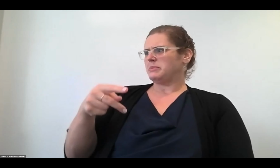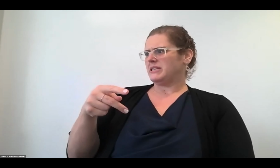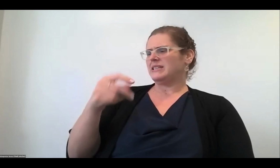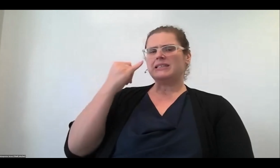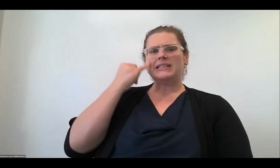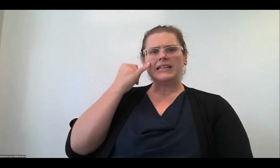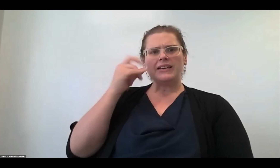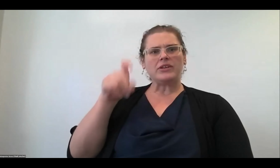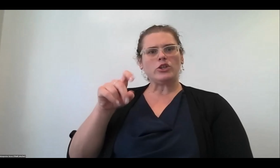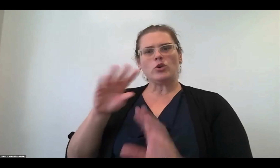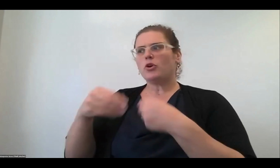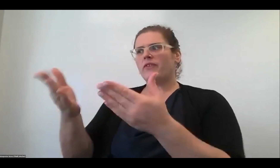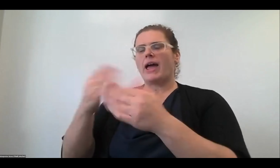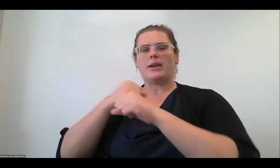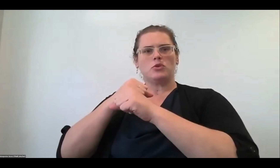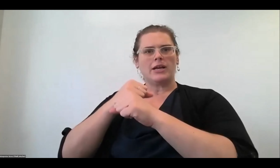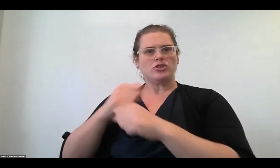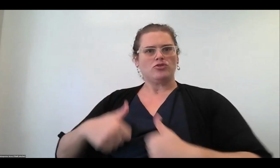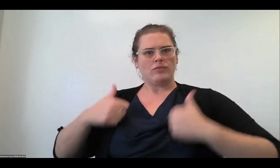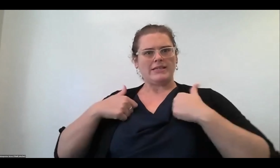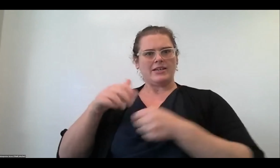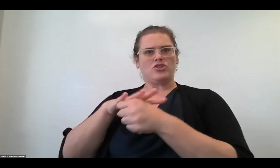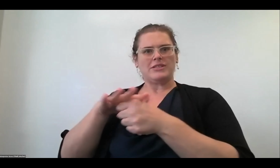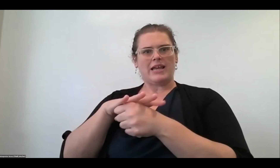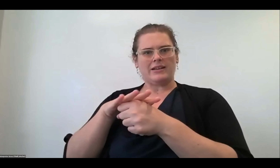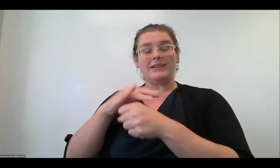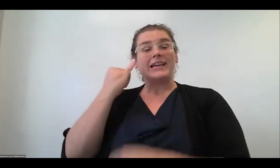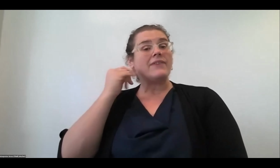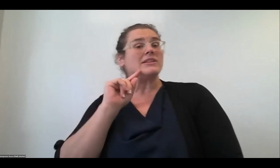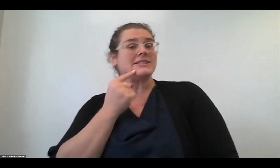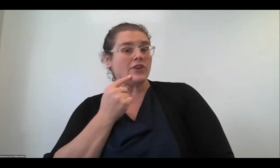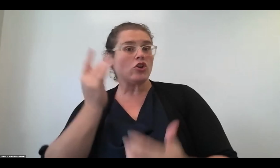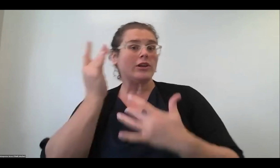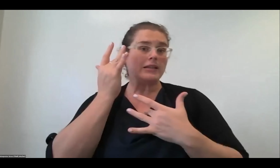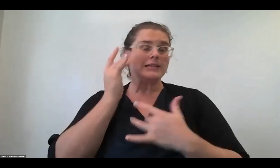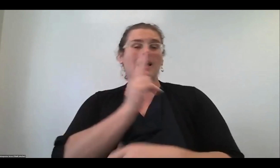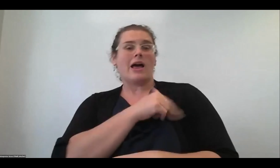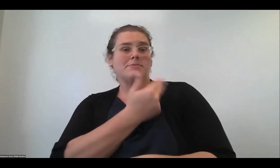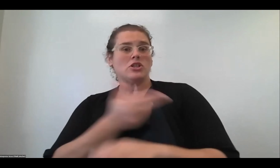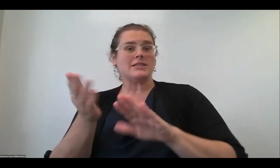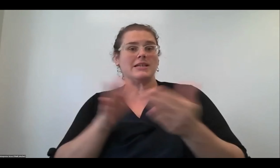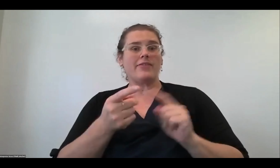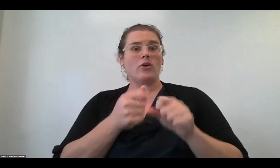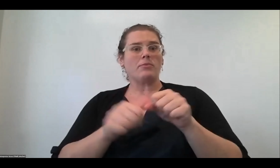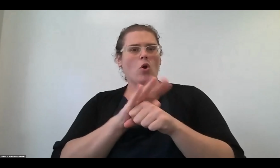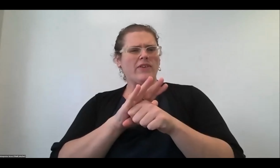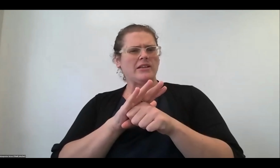residential settings if there's been a decrease in severe illness, hospitalizations, and deaths from COVID?